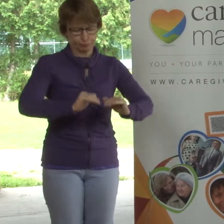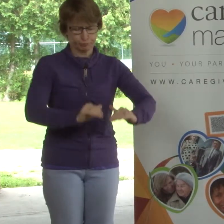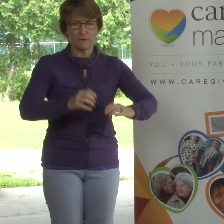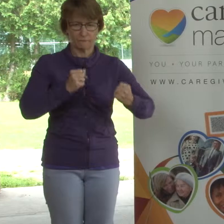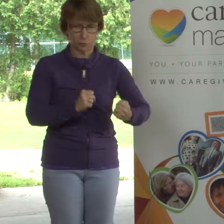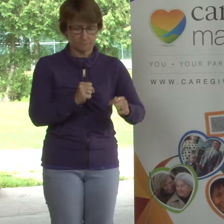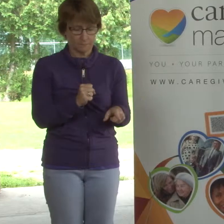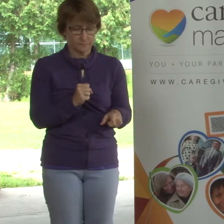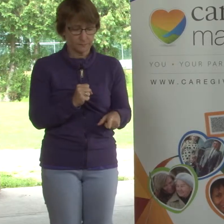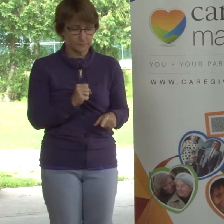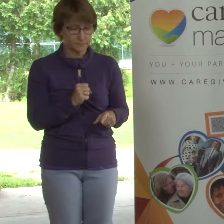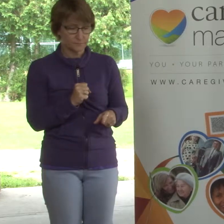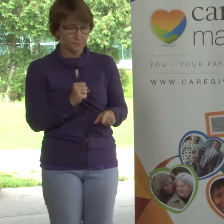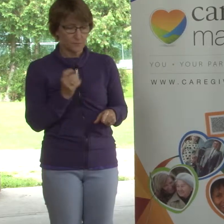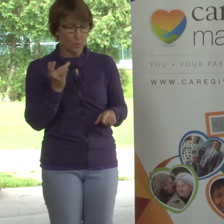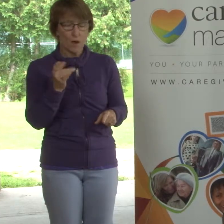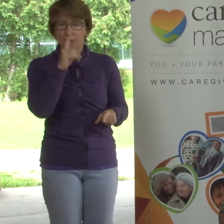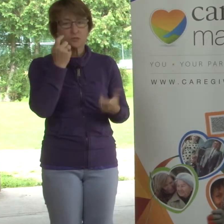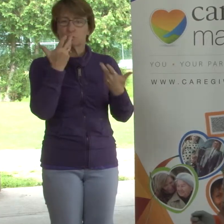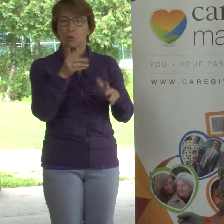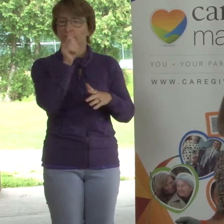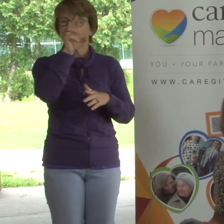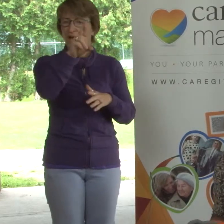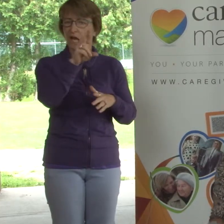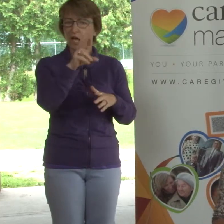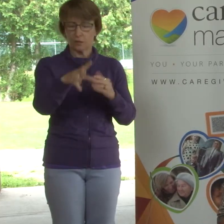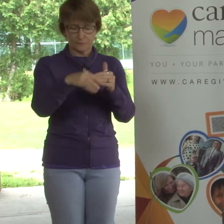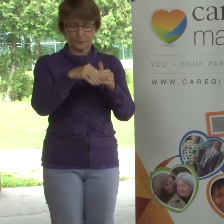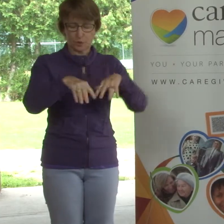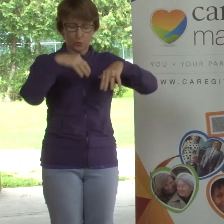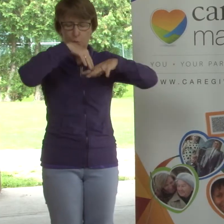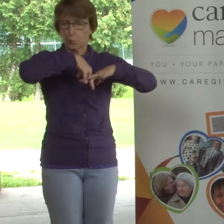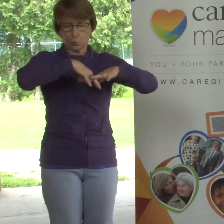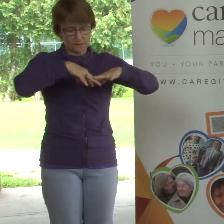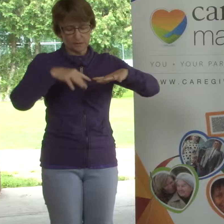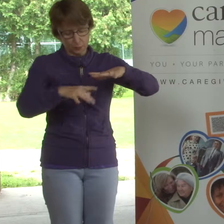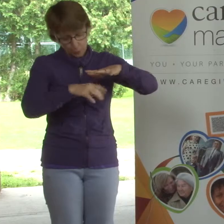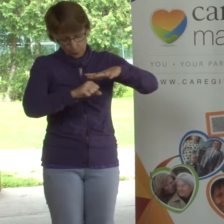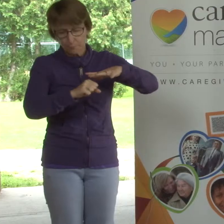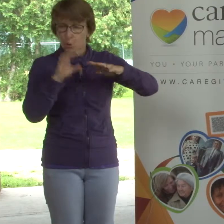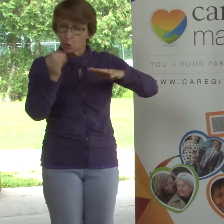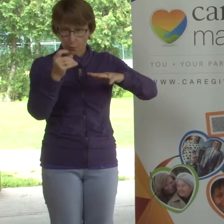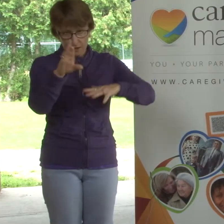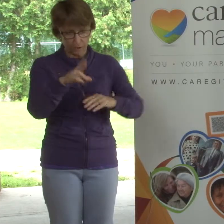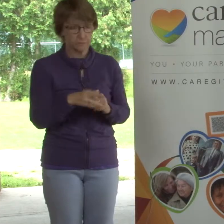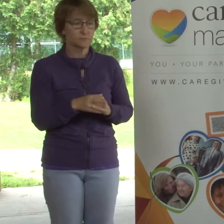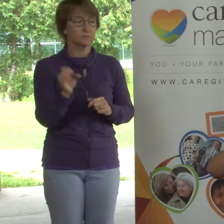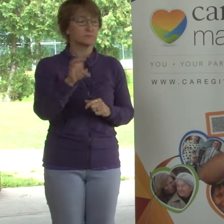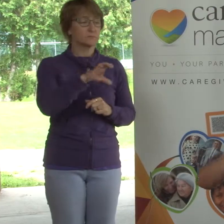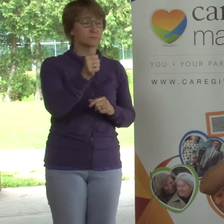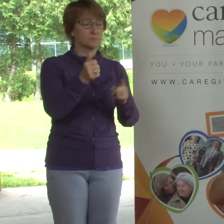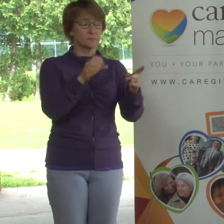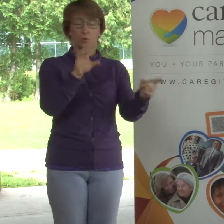because you want all the air moved out from around the roots. The other thing we could plant here is